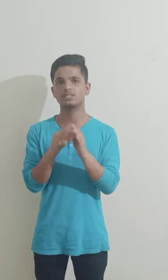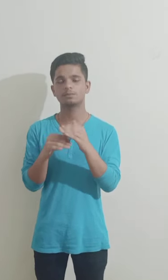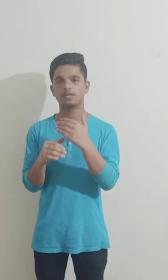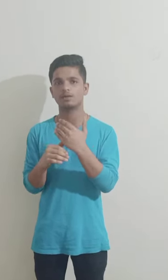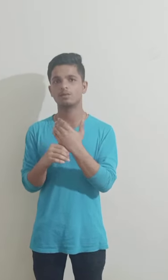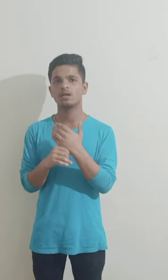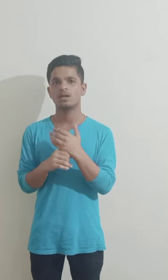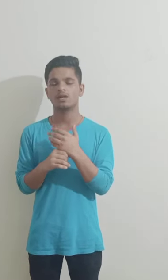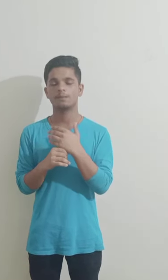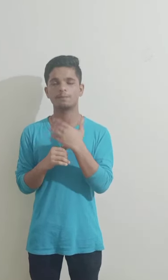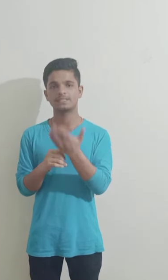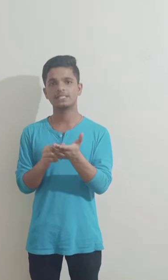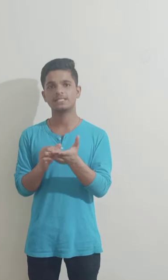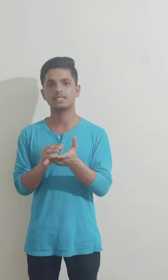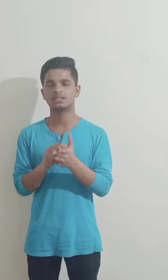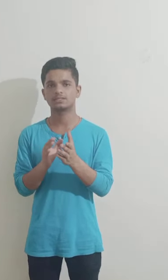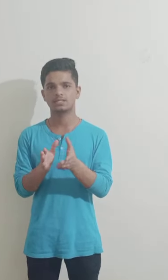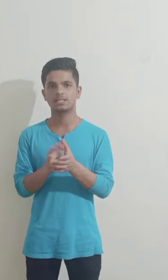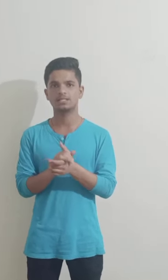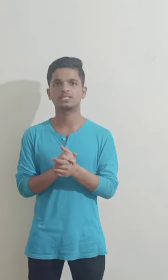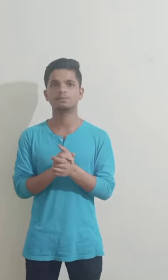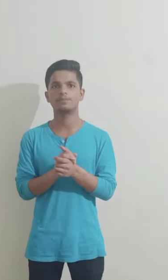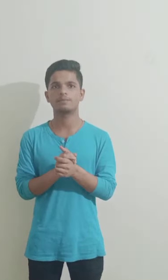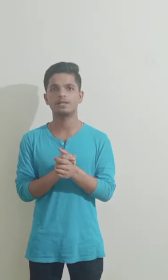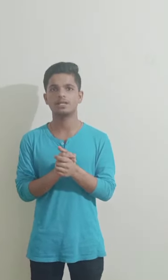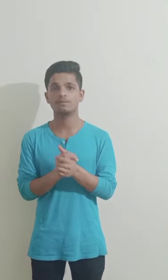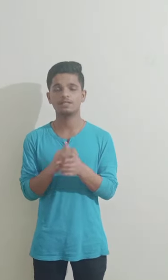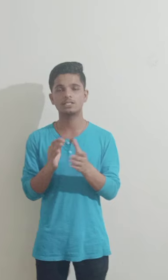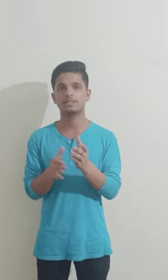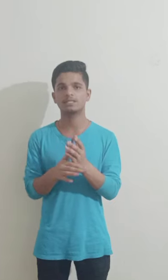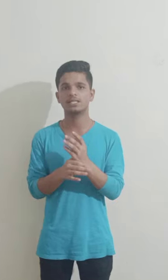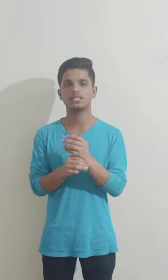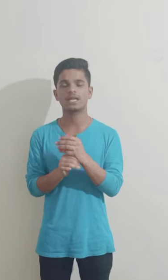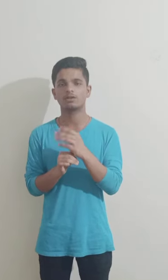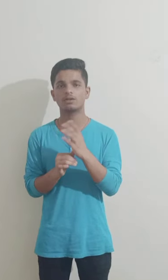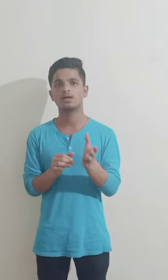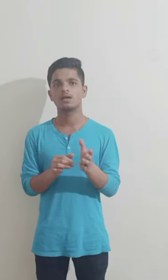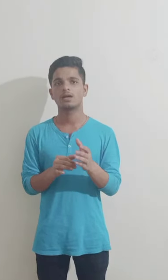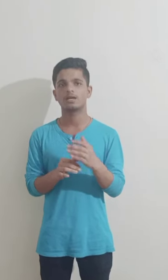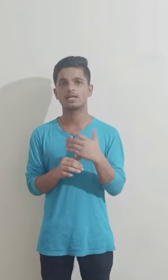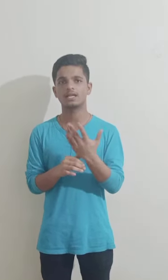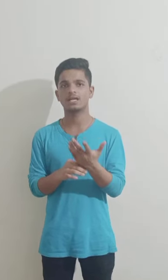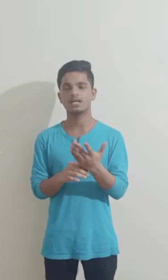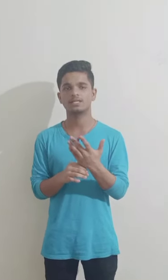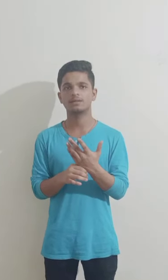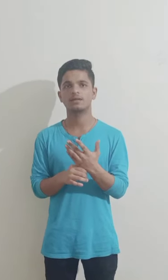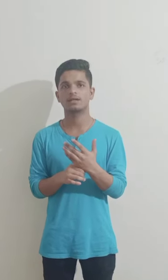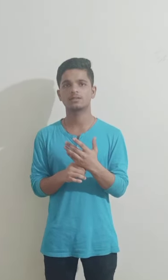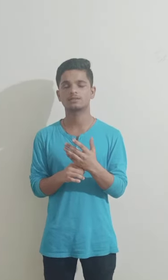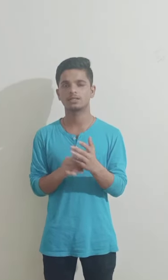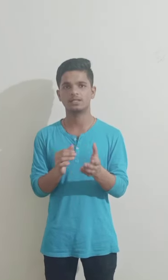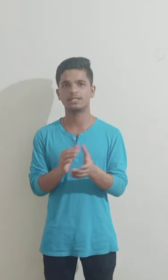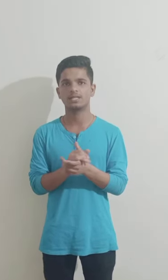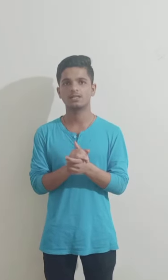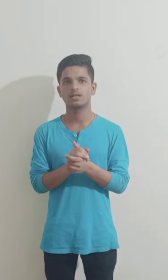present in scp memory. If it is present it cannot create another literal or